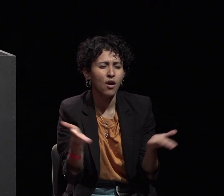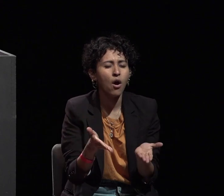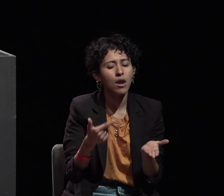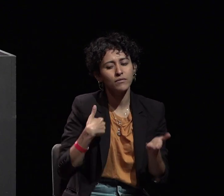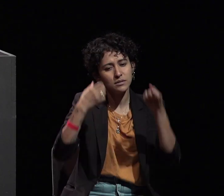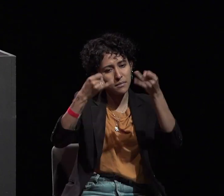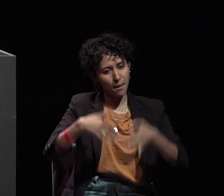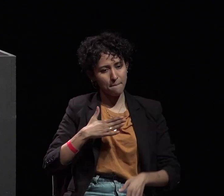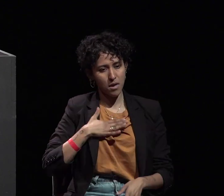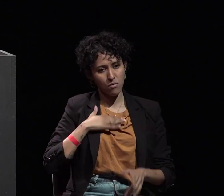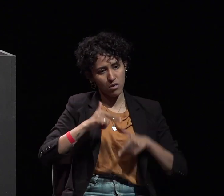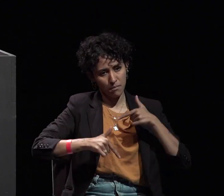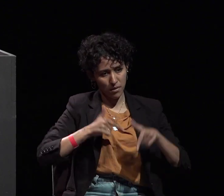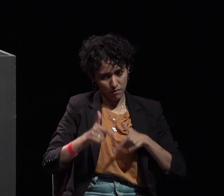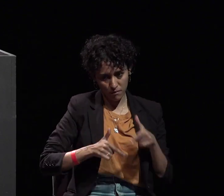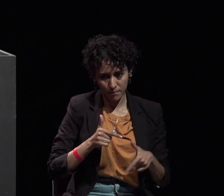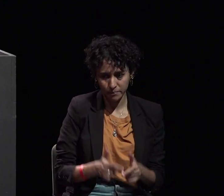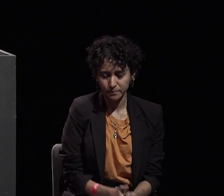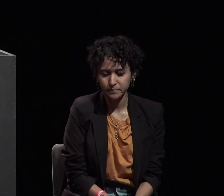my work.